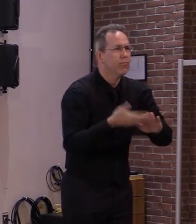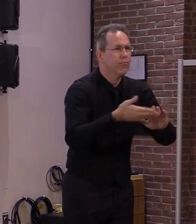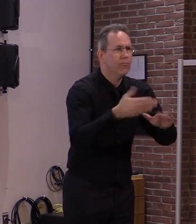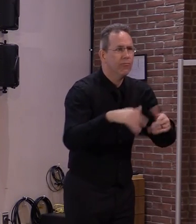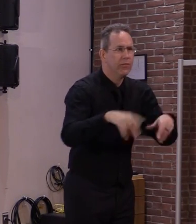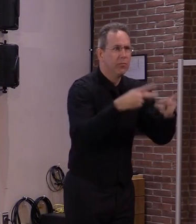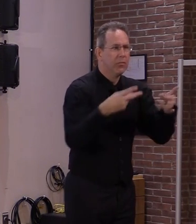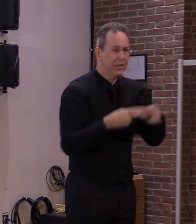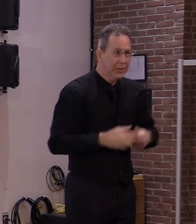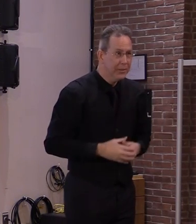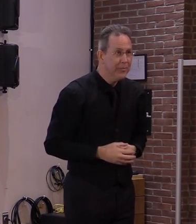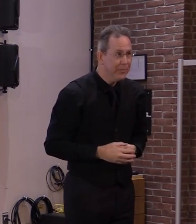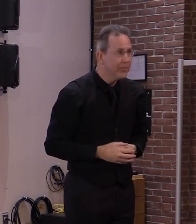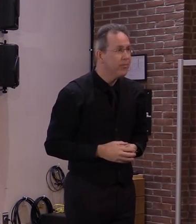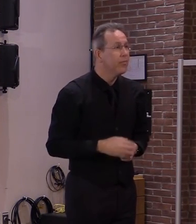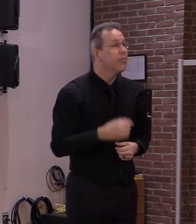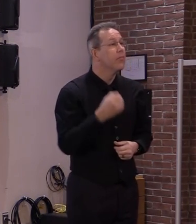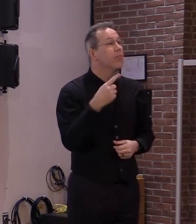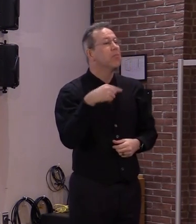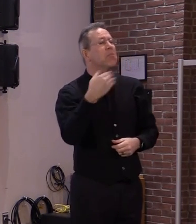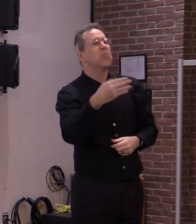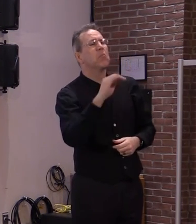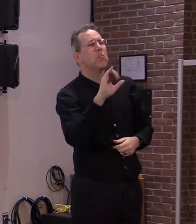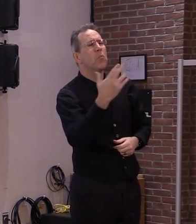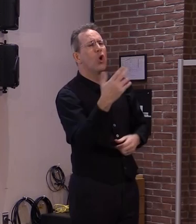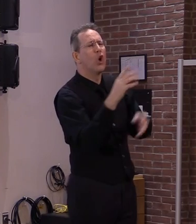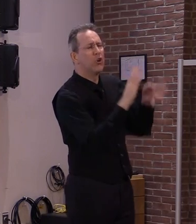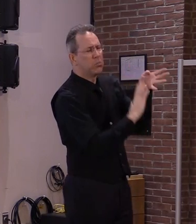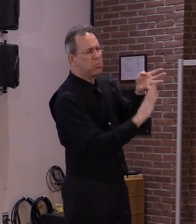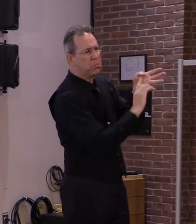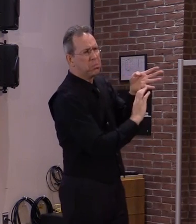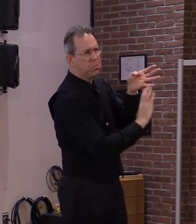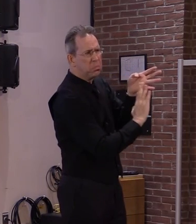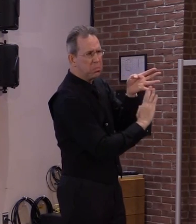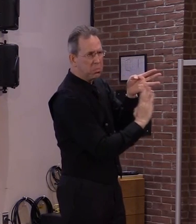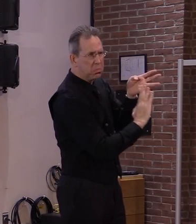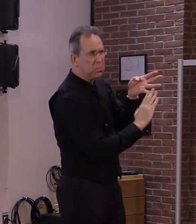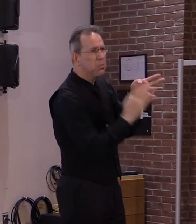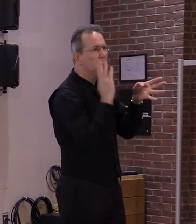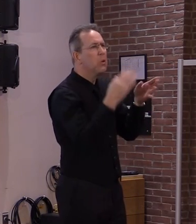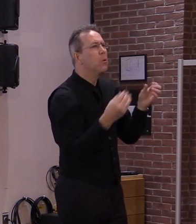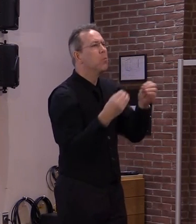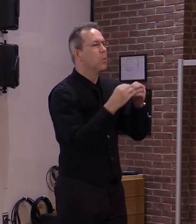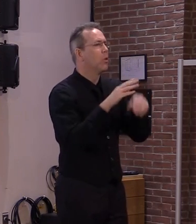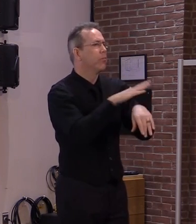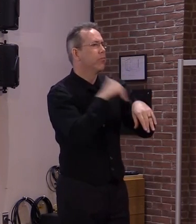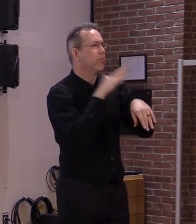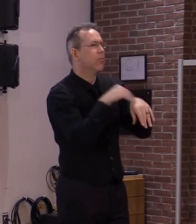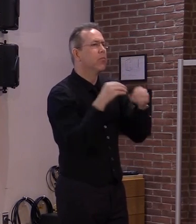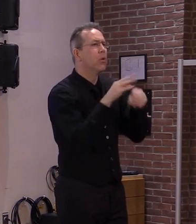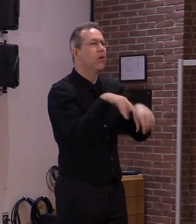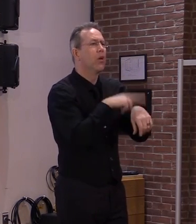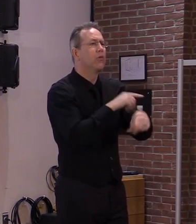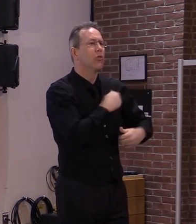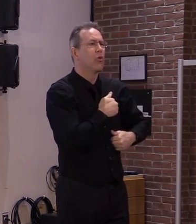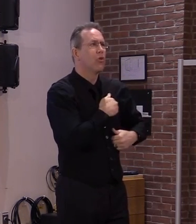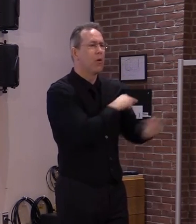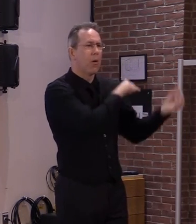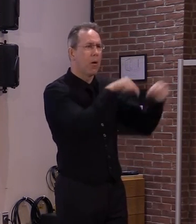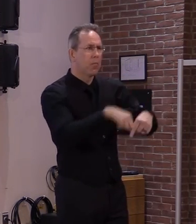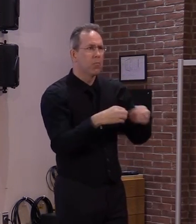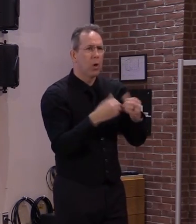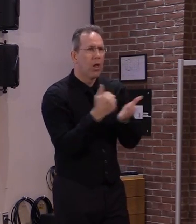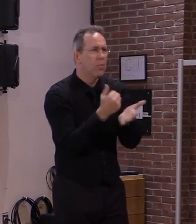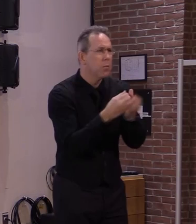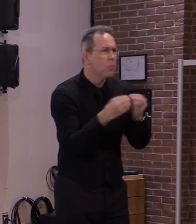March. In addition, we are planning with Kinney Drugs for a large vaccine event in Barrie